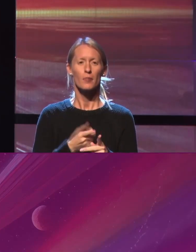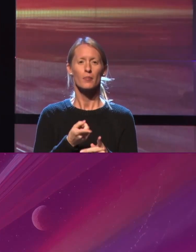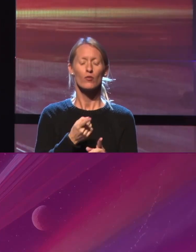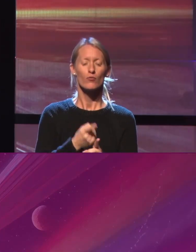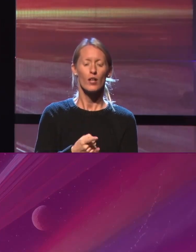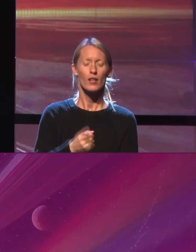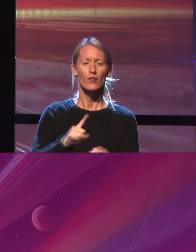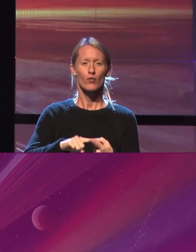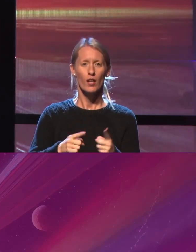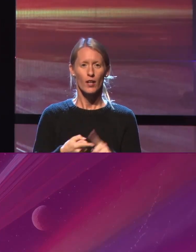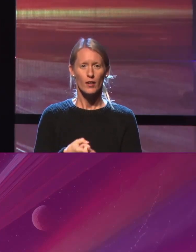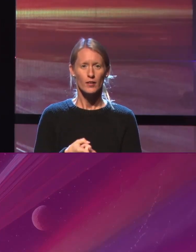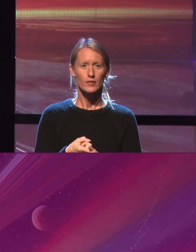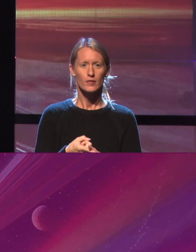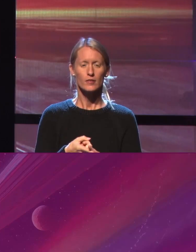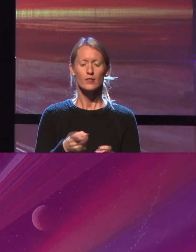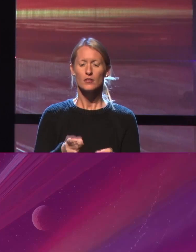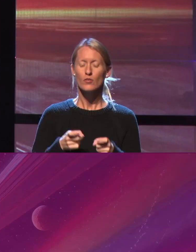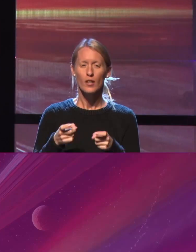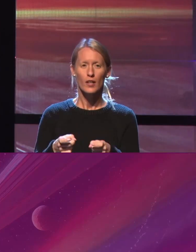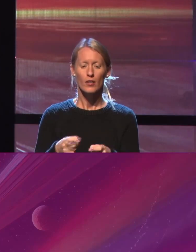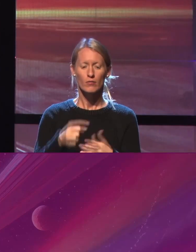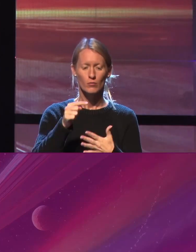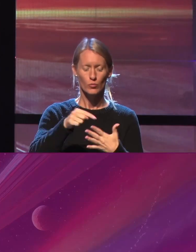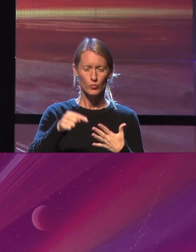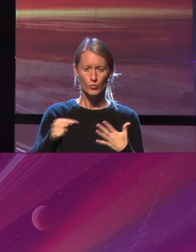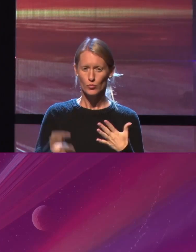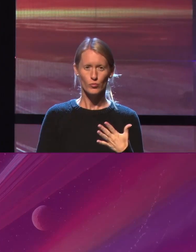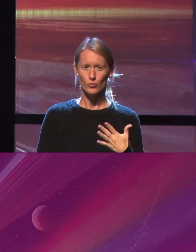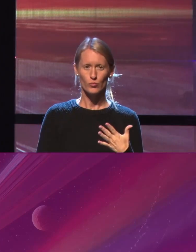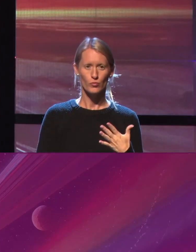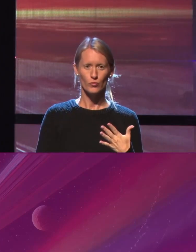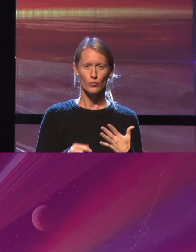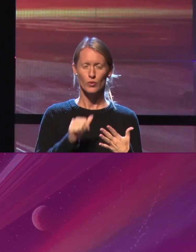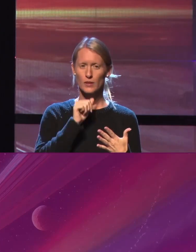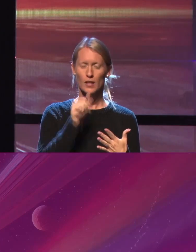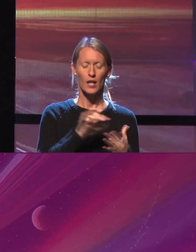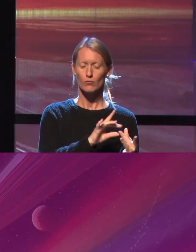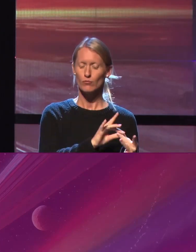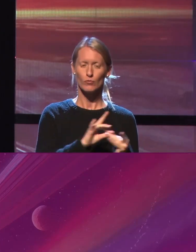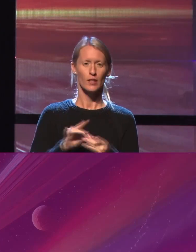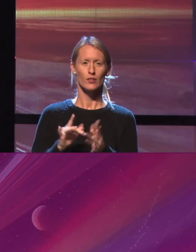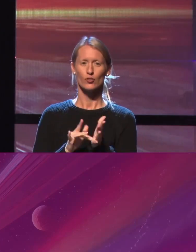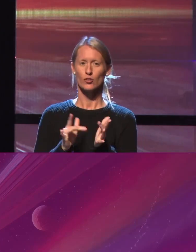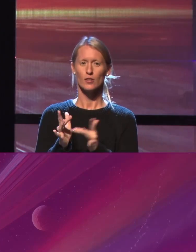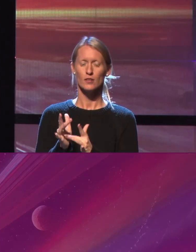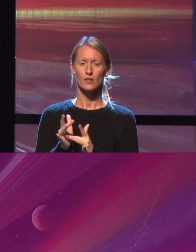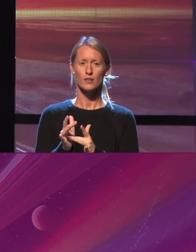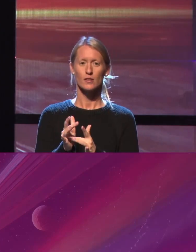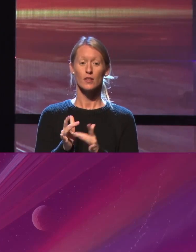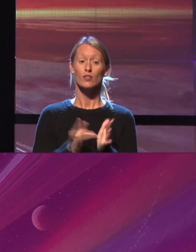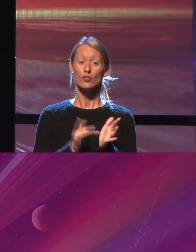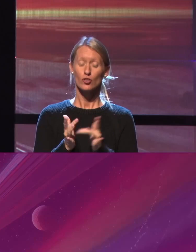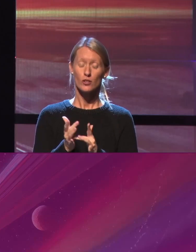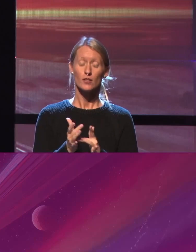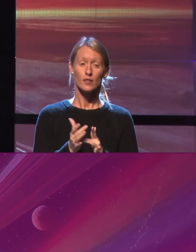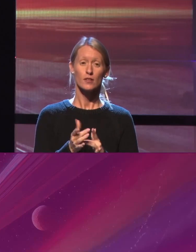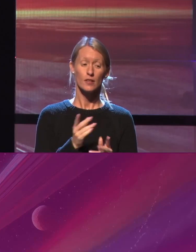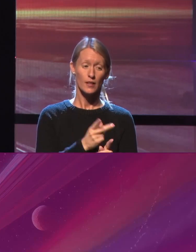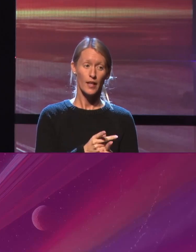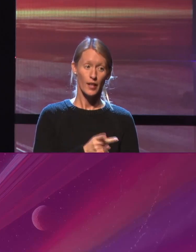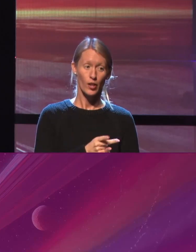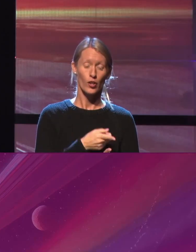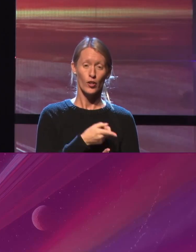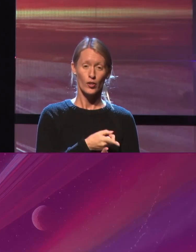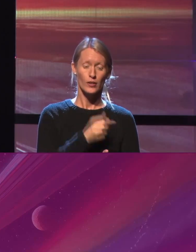that stuff. But that is not what Jesus was about. It's not to say that Jesus didn't care about our morality or to say that it didn't matter,